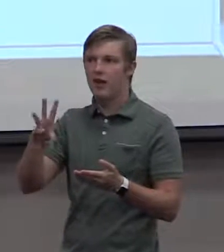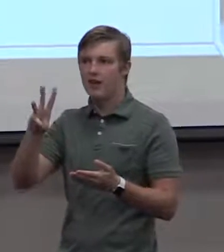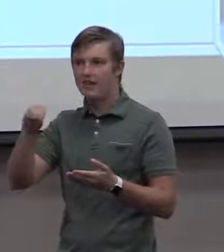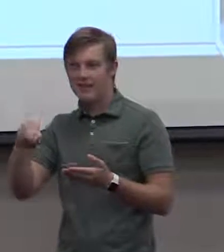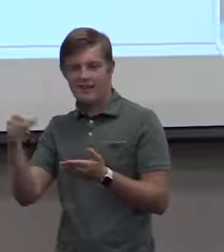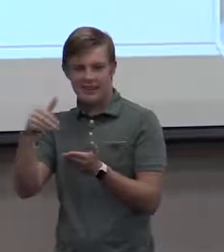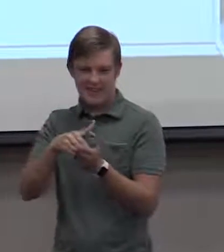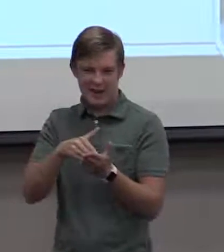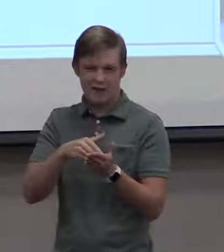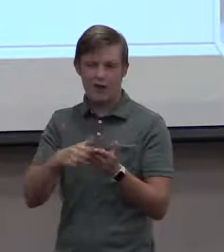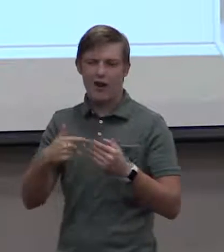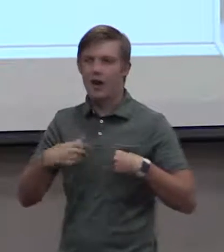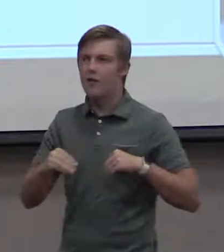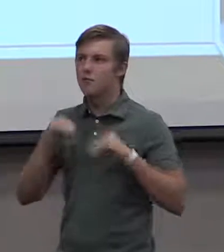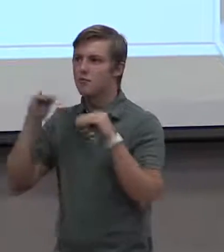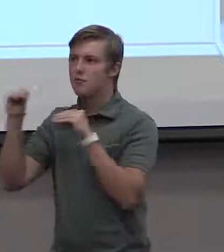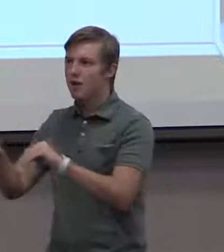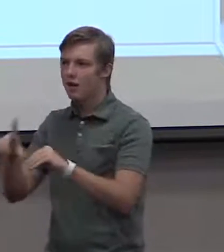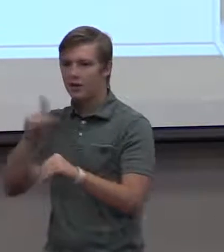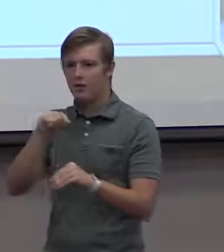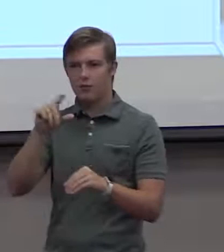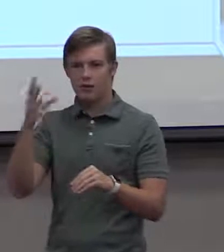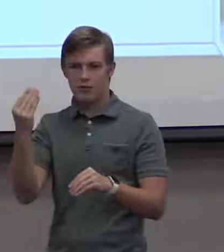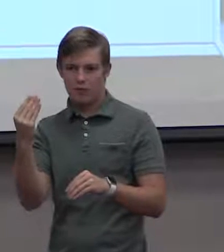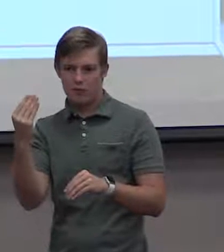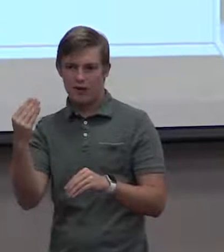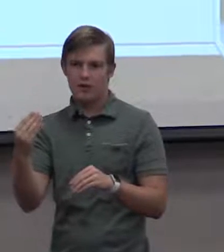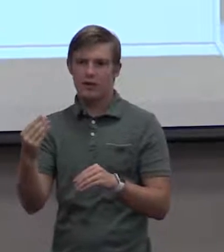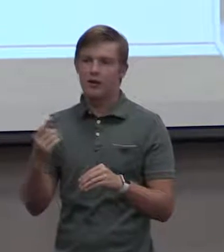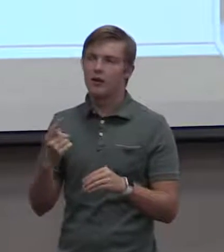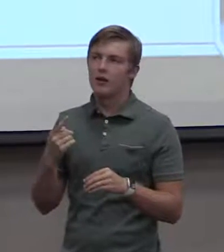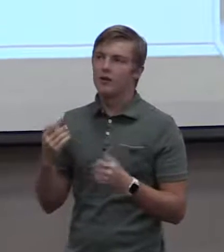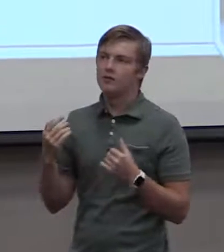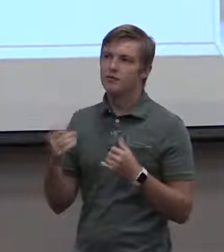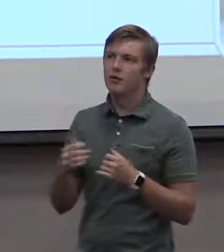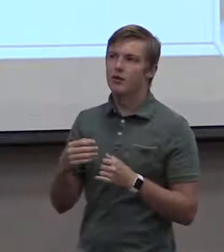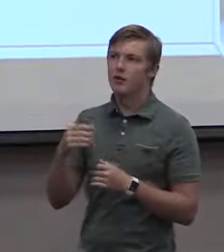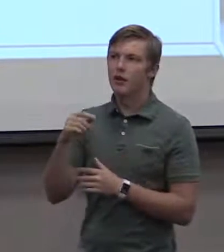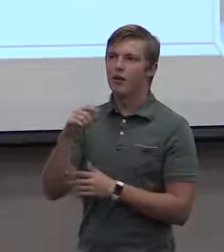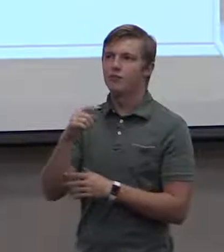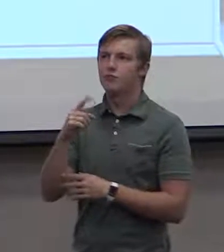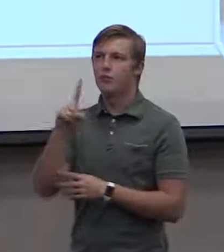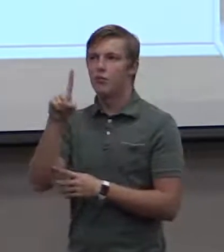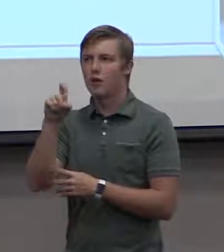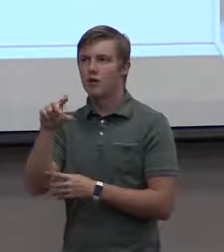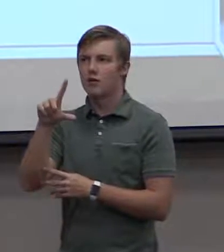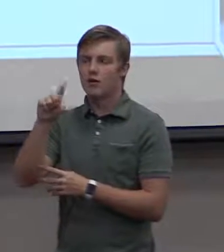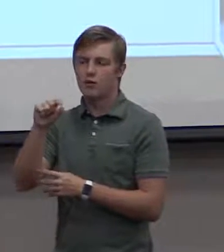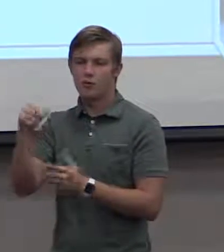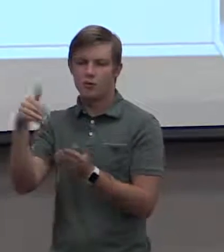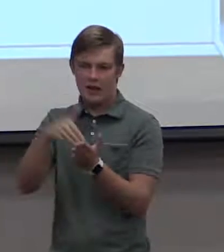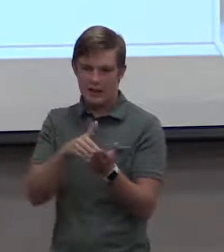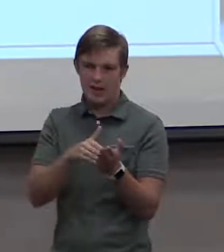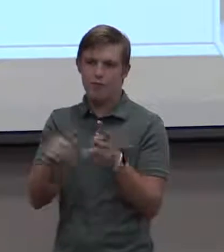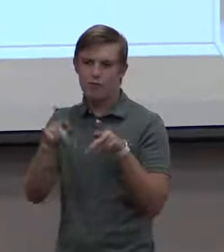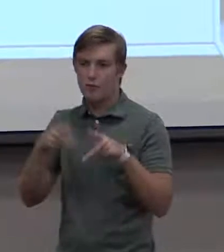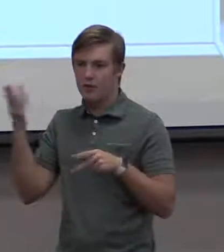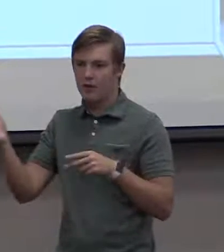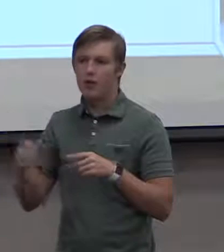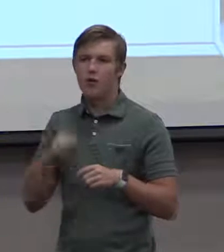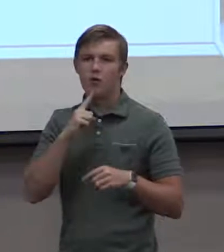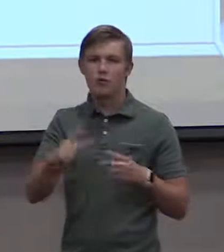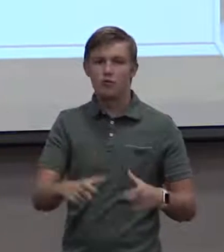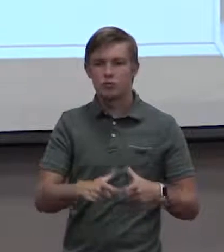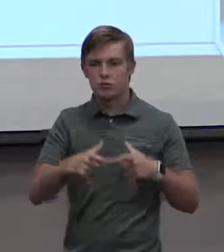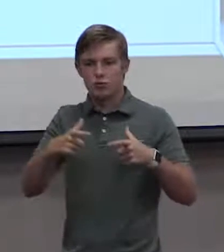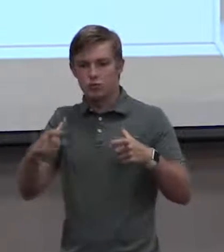moved back in 2014, there's now 120,000 people there. So this just really expanded, and people are